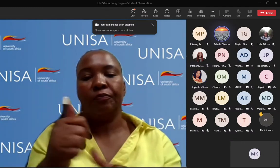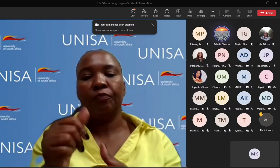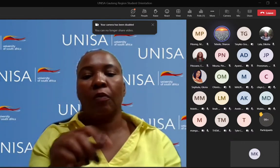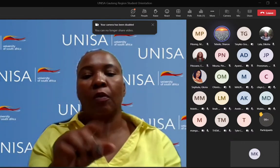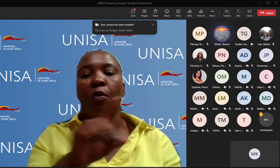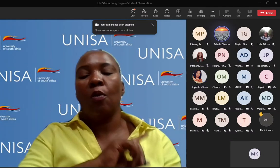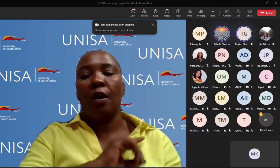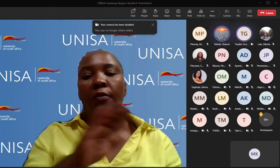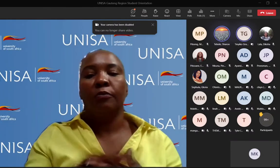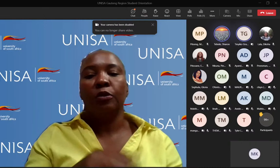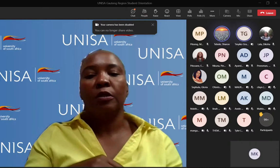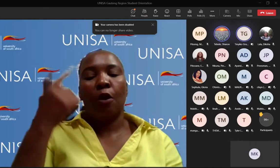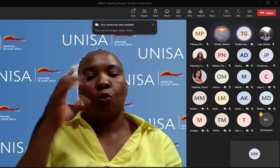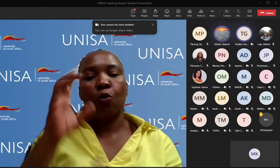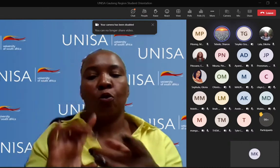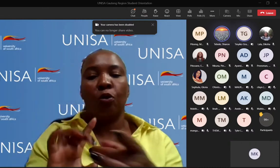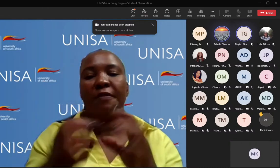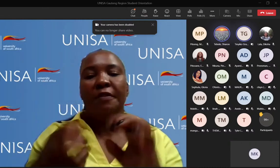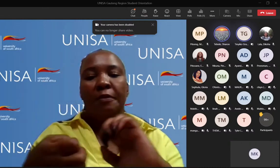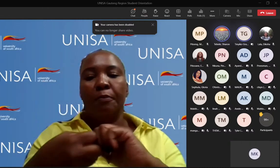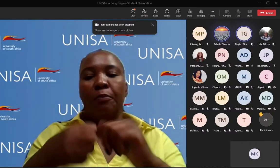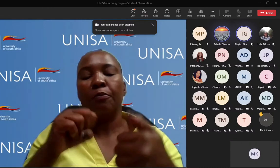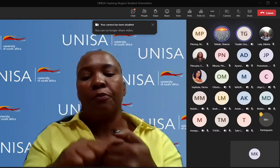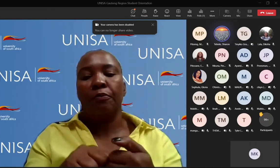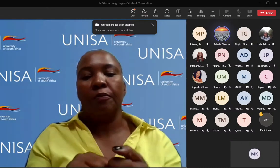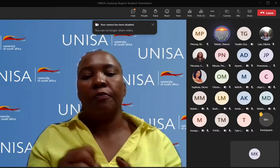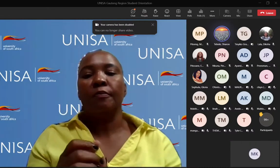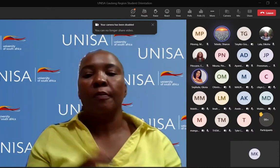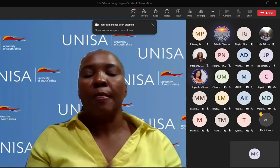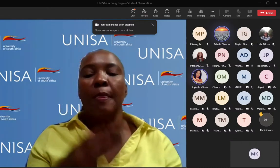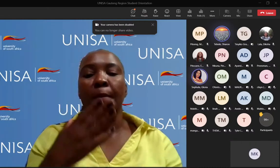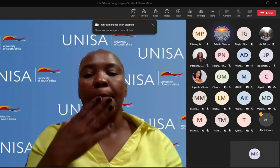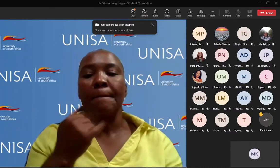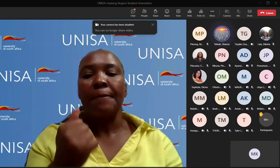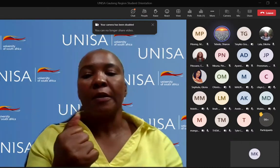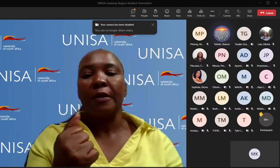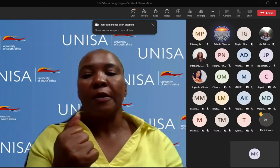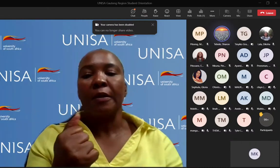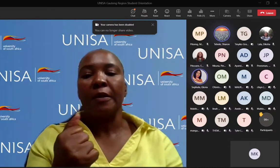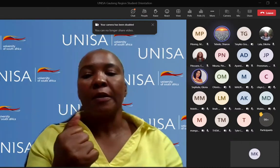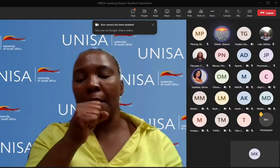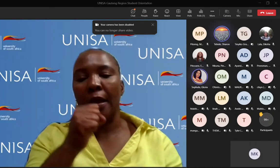I know connectivity is always a problem um please and Newton's underlay